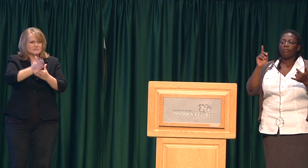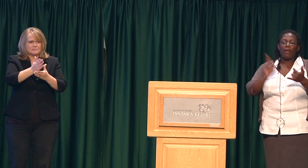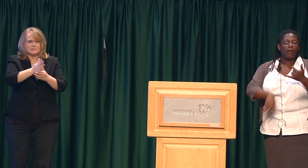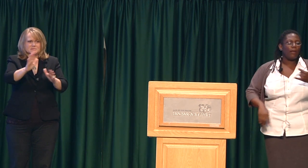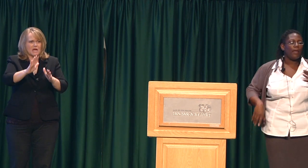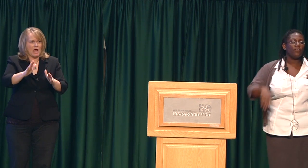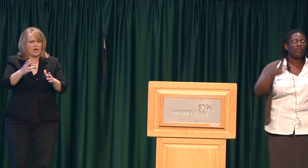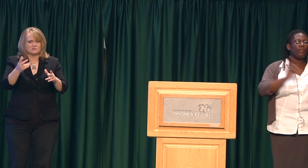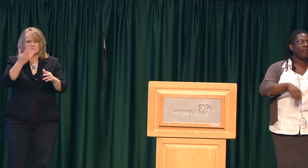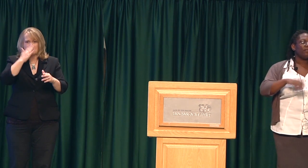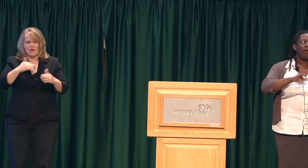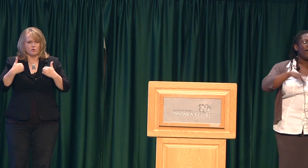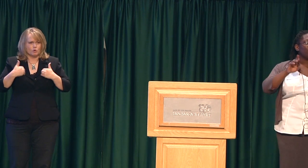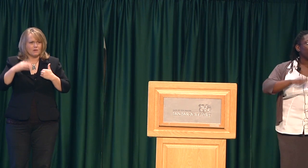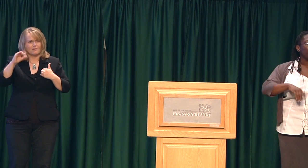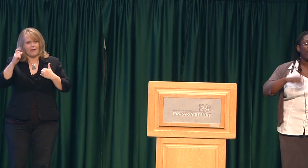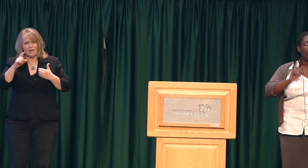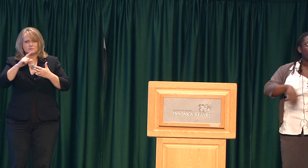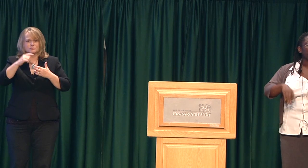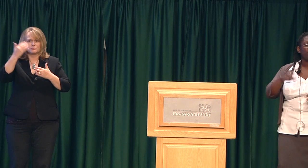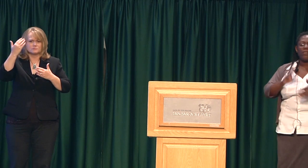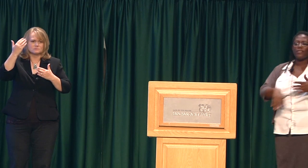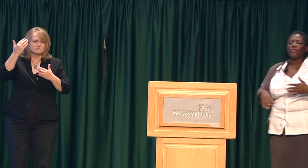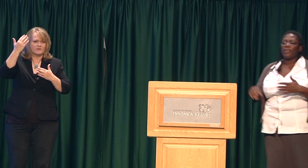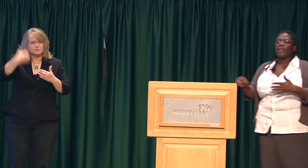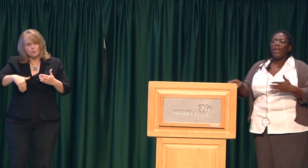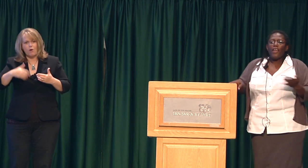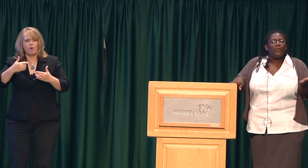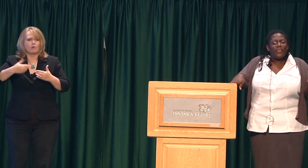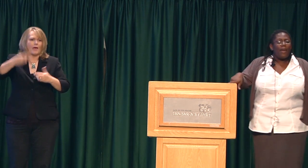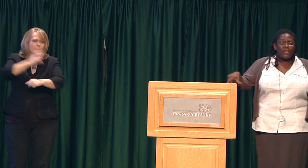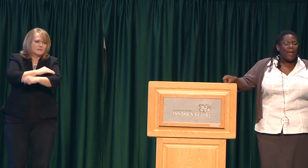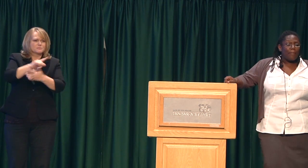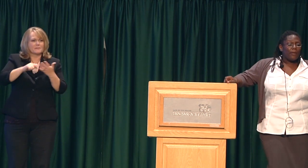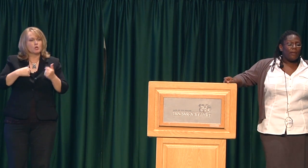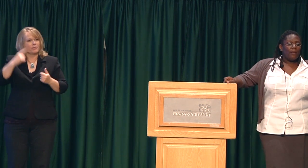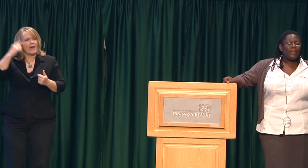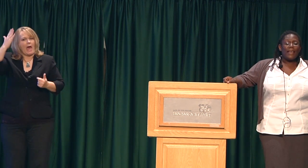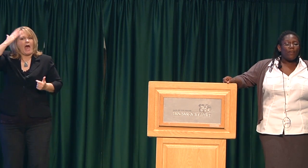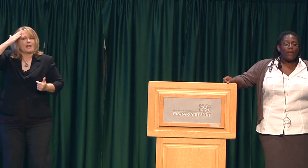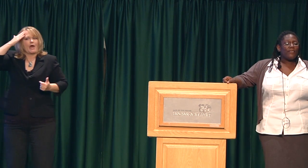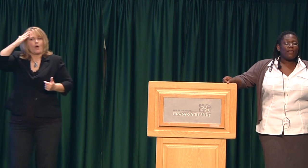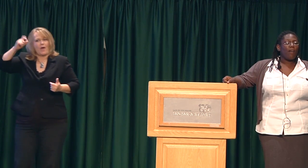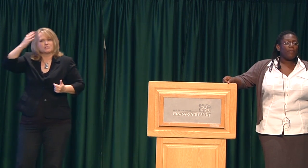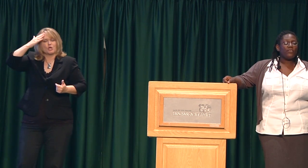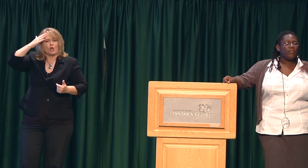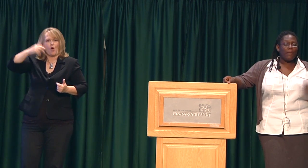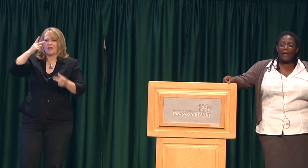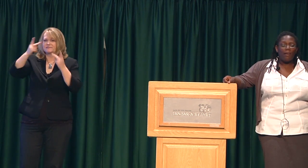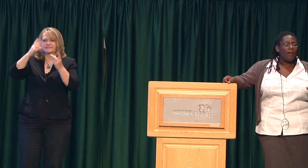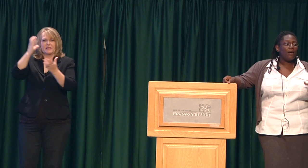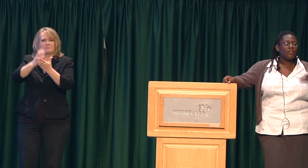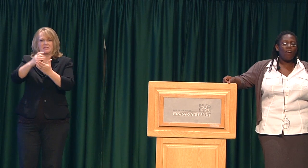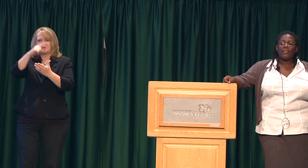causes lung cancer and this and all kinds of strokes, high blood pressure, all these other things. And you would think I would stop. Because I know it, I've seen all the pictures of